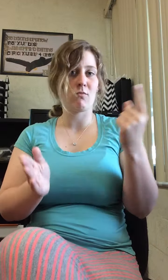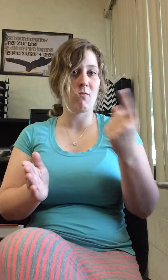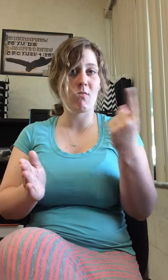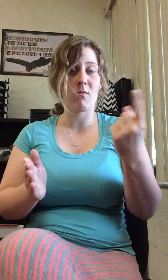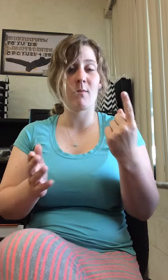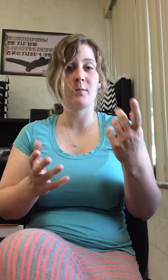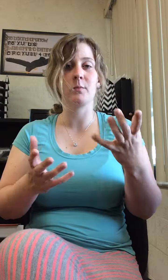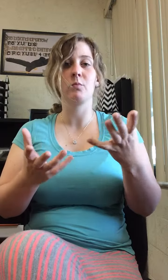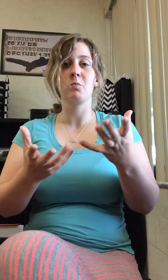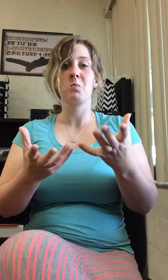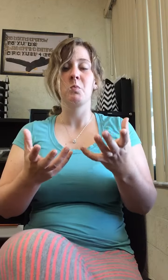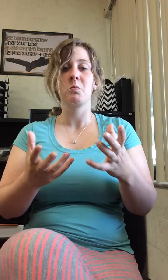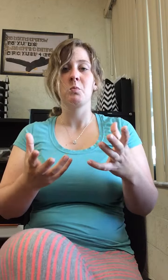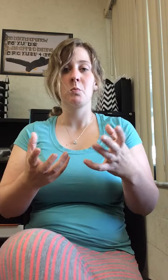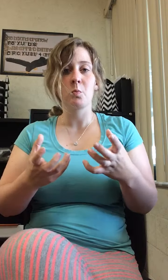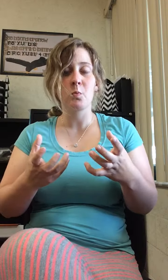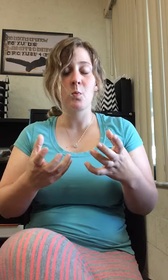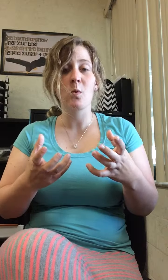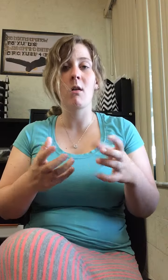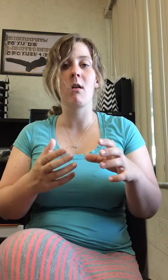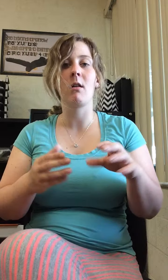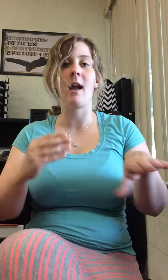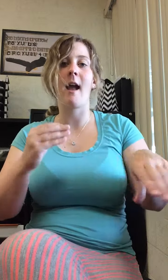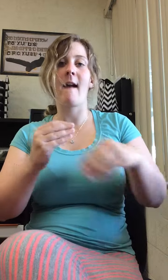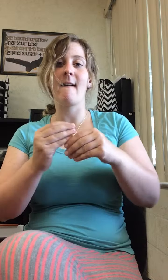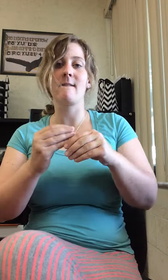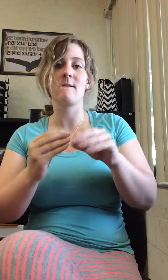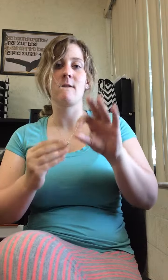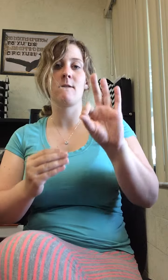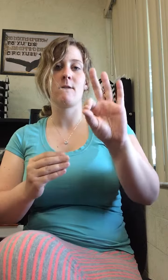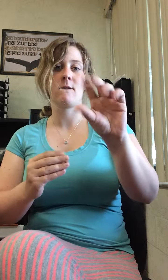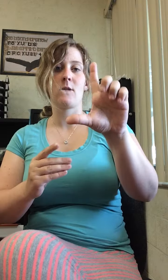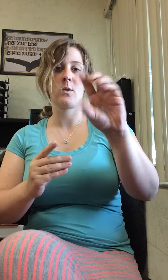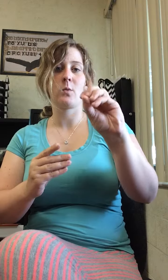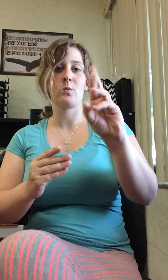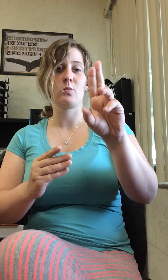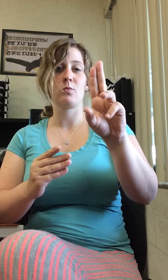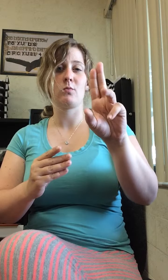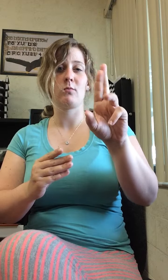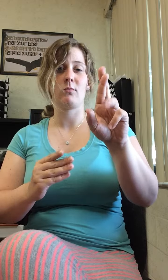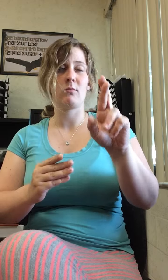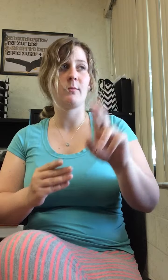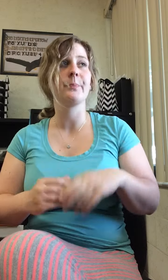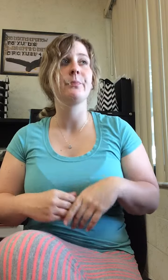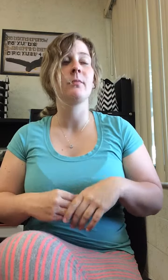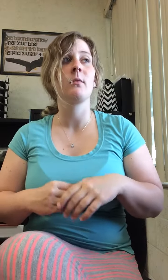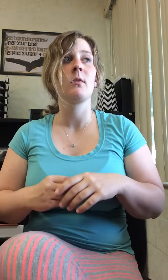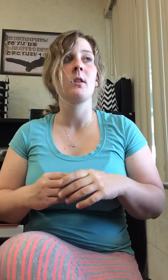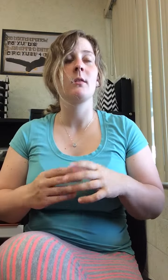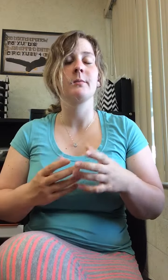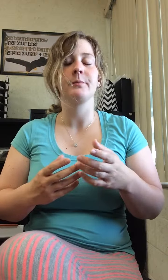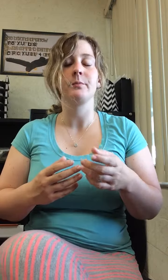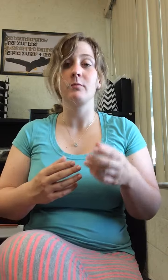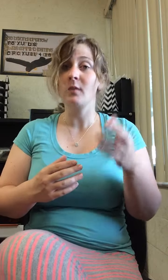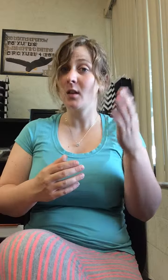we're finished this, we're almost done here, make sure that all the area is covered with butter. And I also